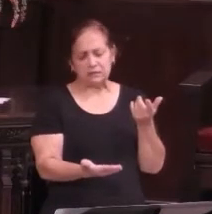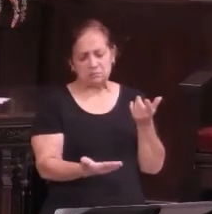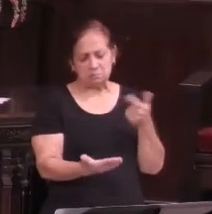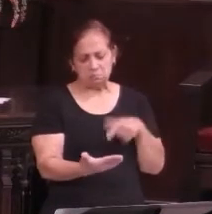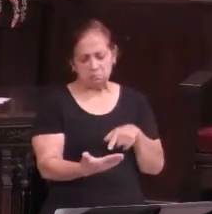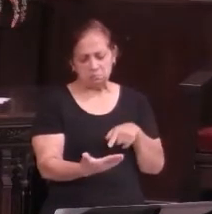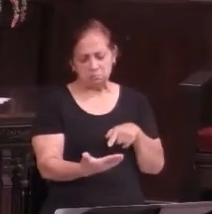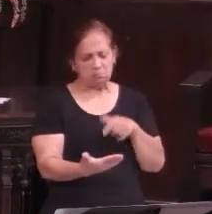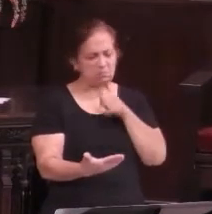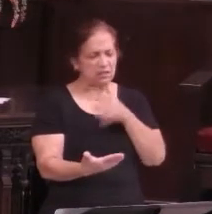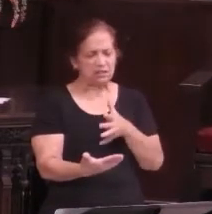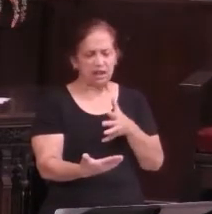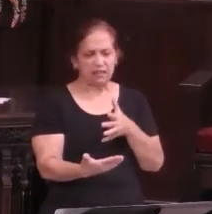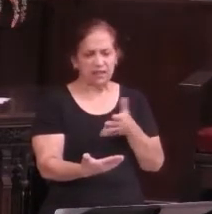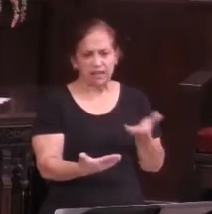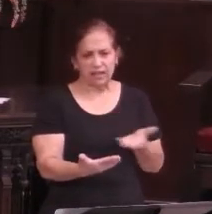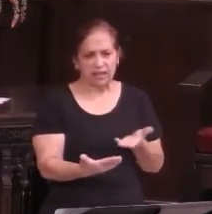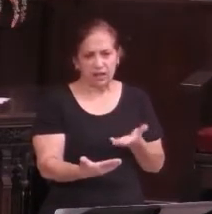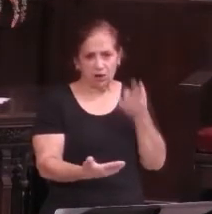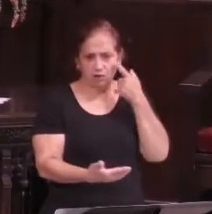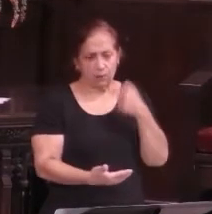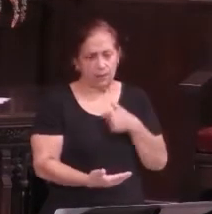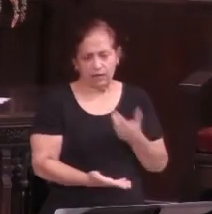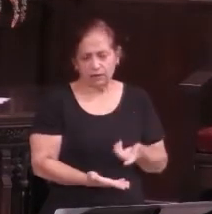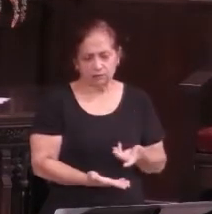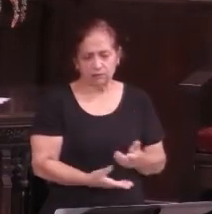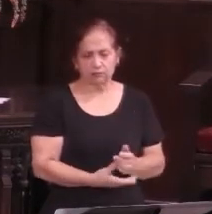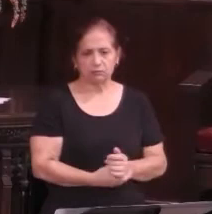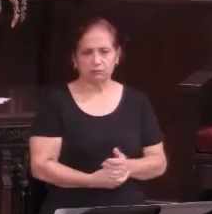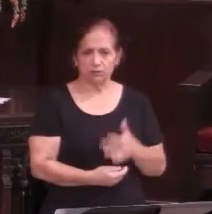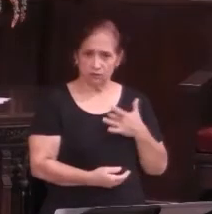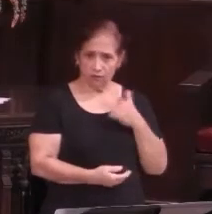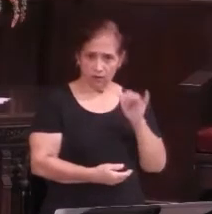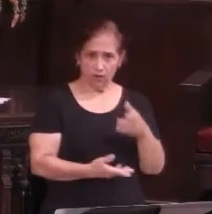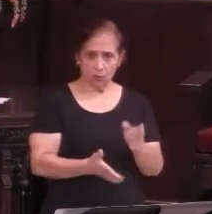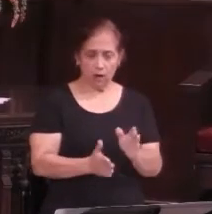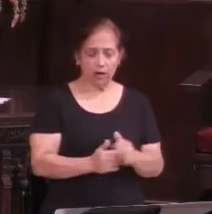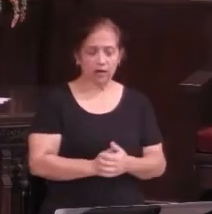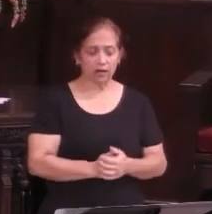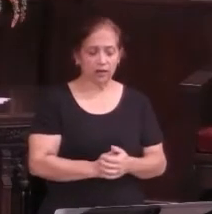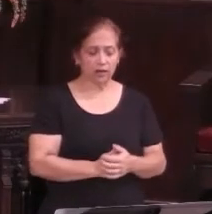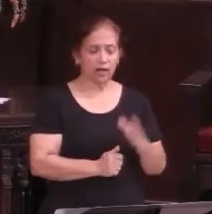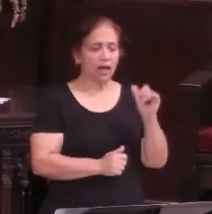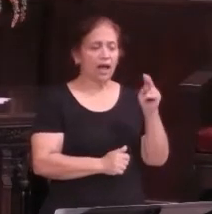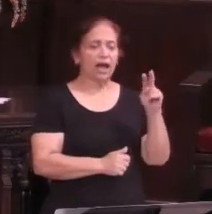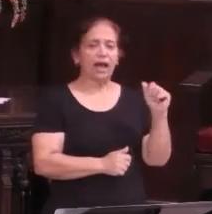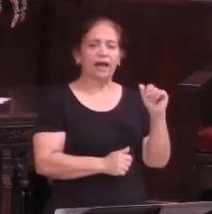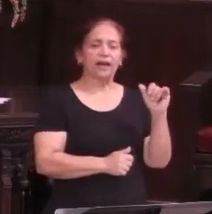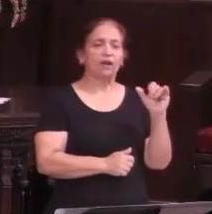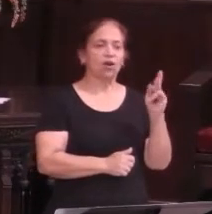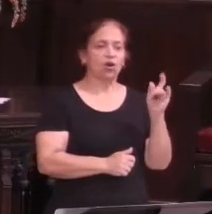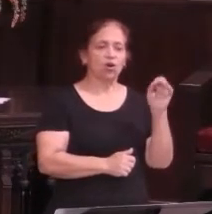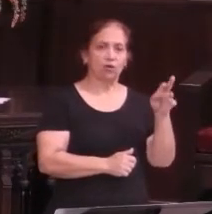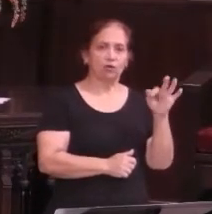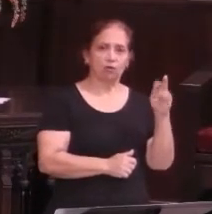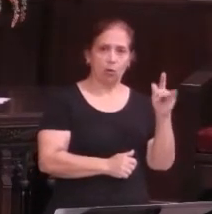not sure there's anything here for me"? Anna Carter Florence, a seminary